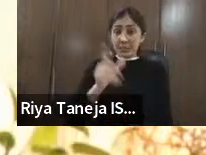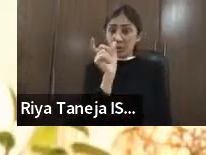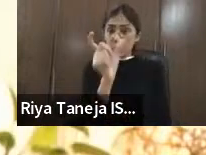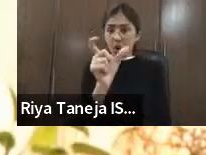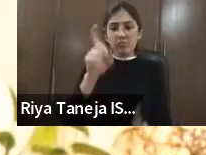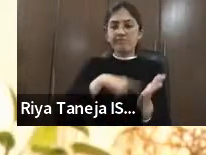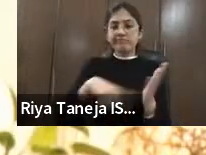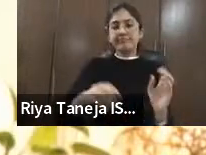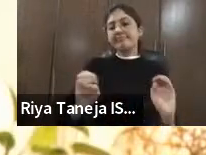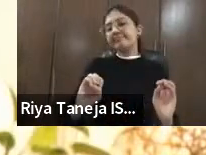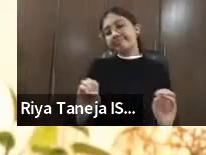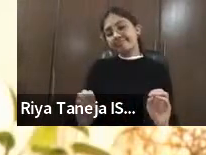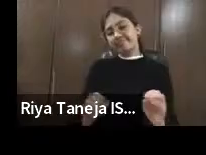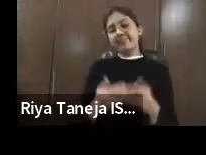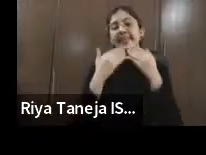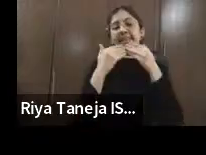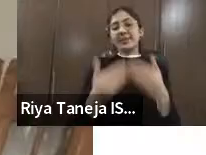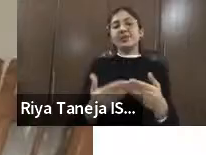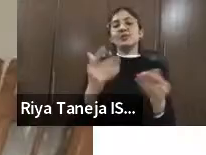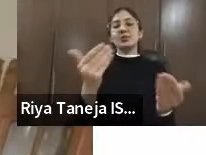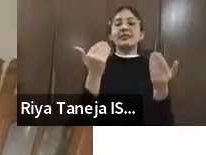differences. Thank you and stay safe.